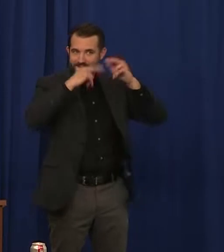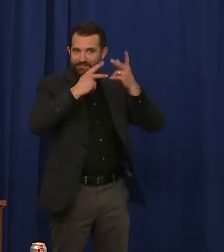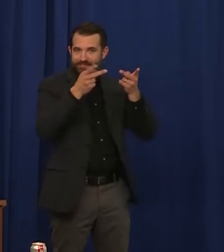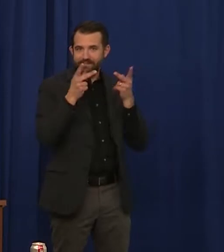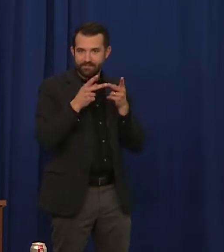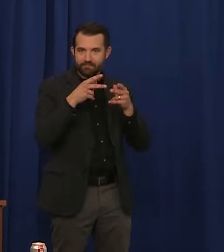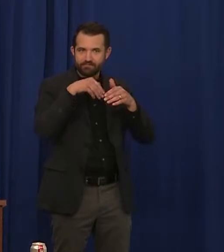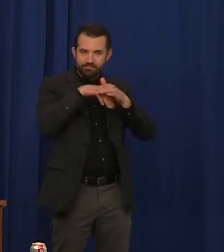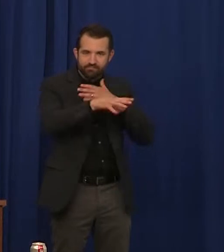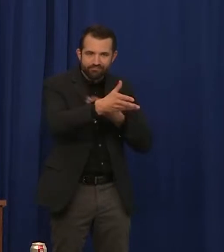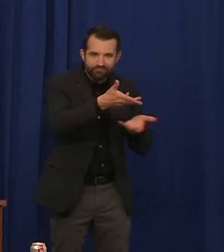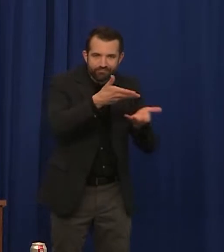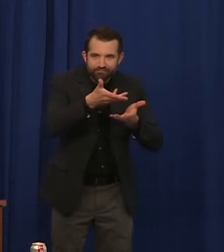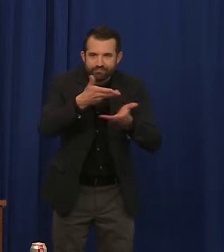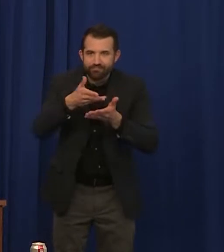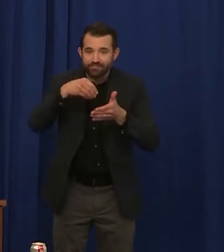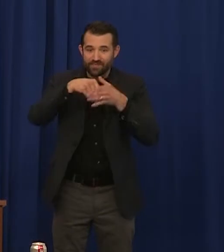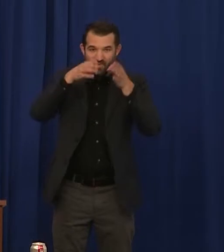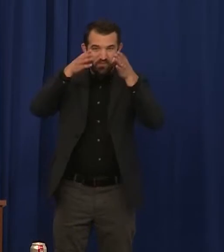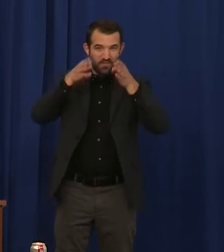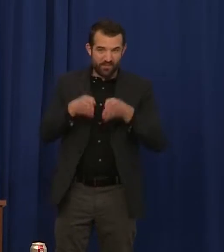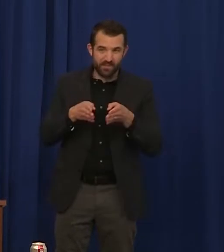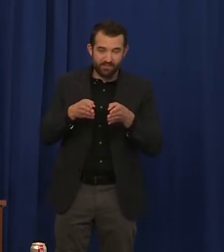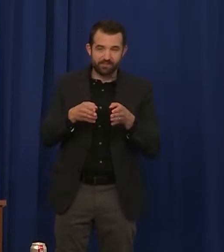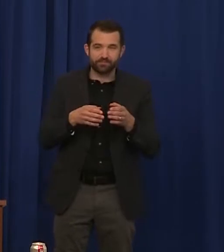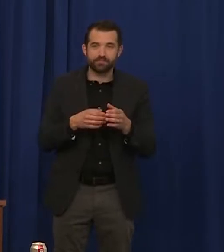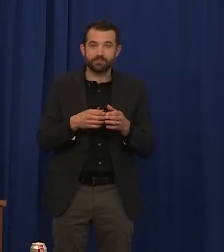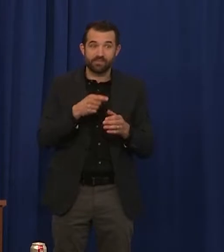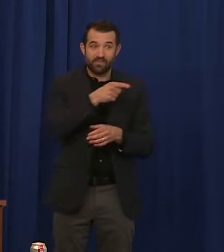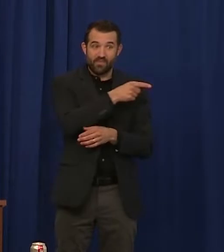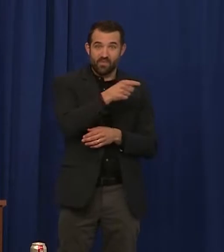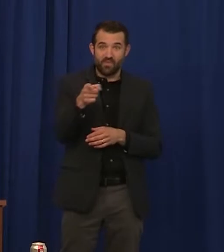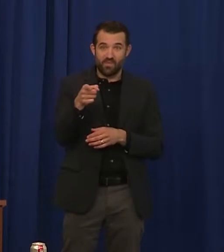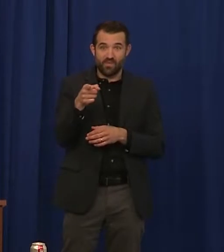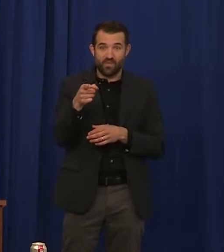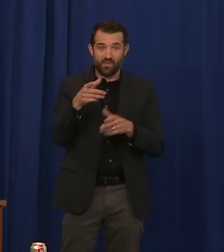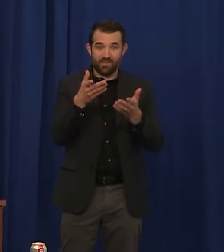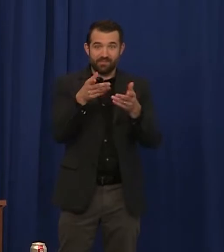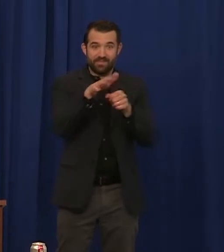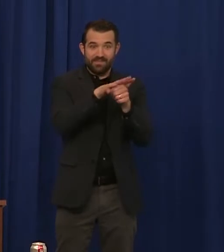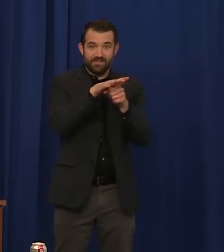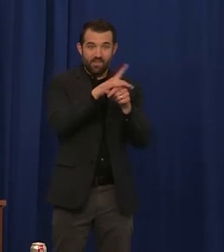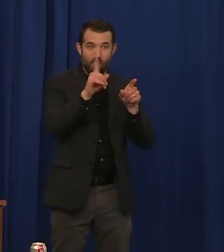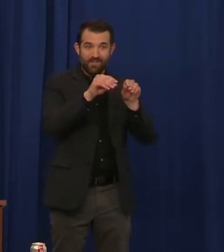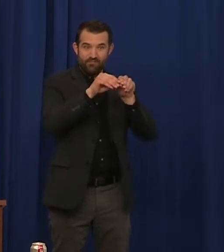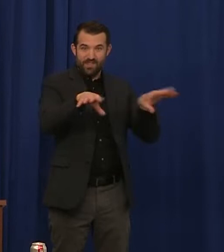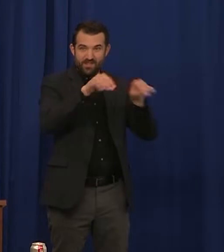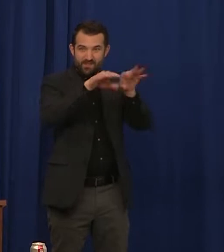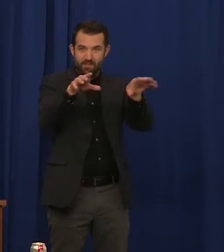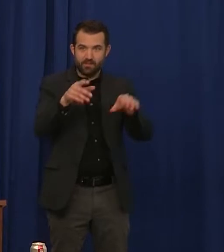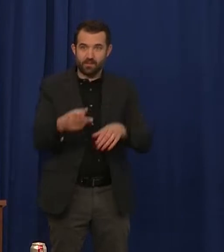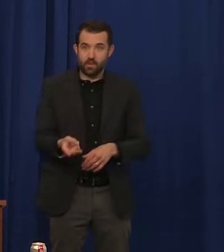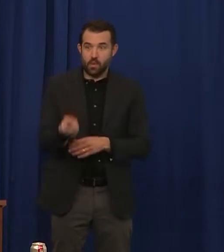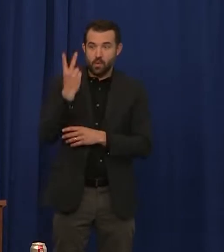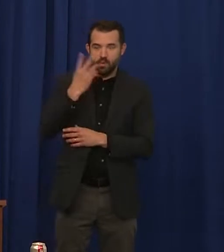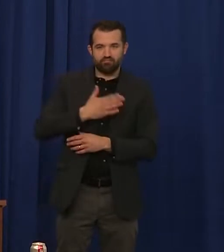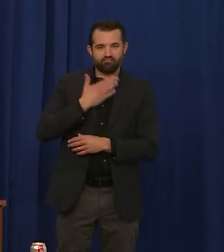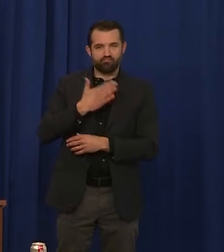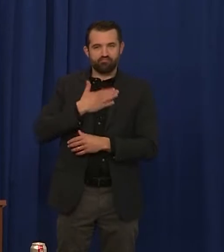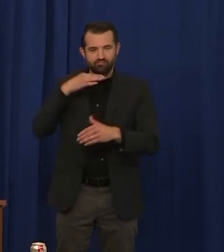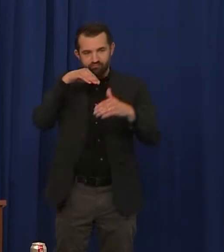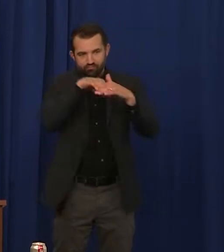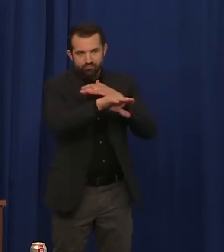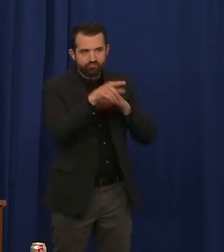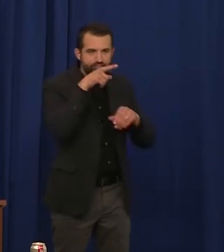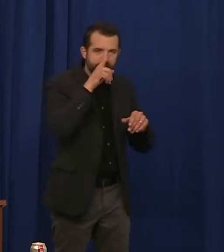into facilities where COVID-19 outbreaks are occurring and provide grief counseling and bereavement